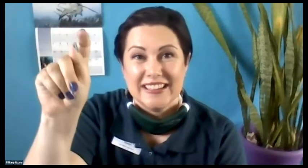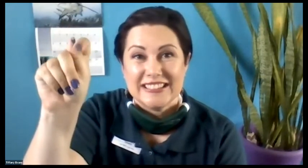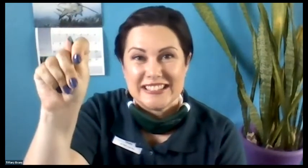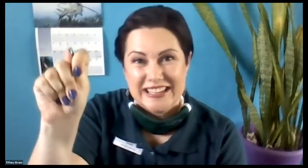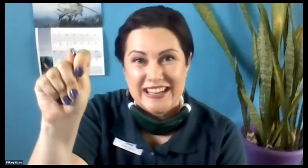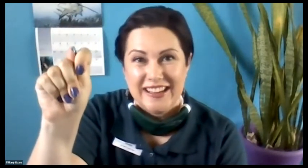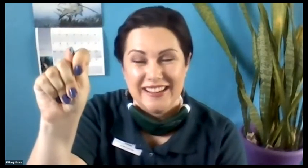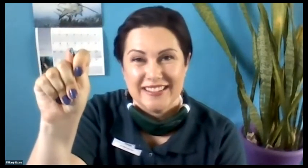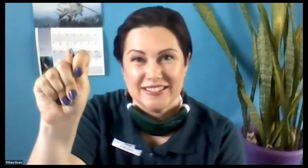T,